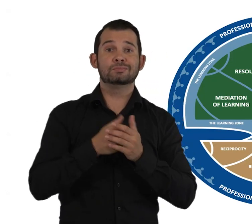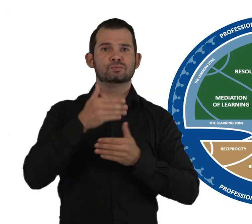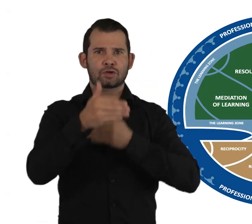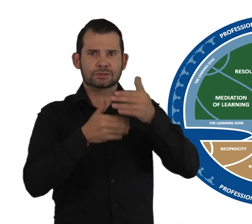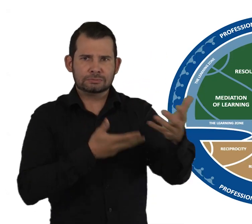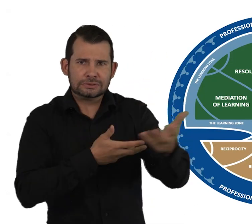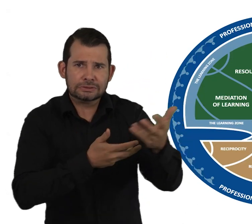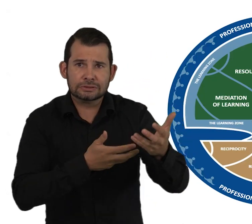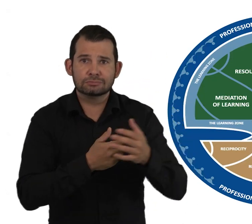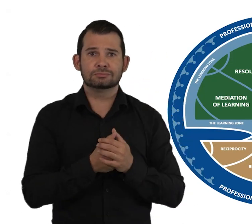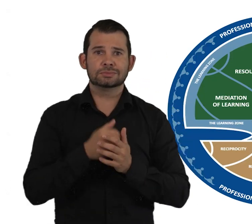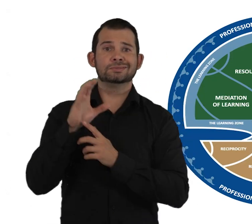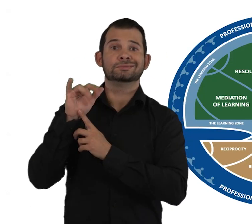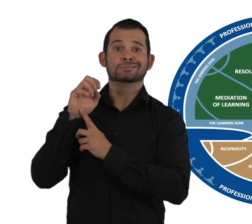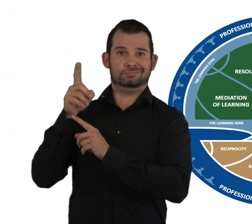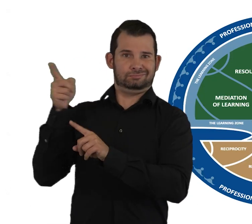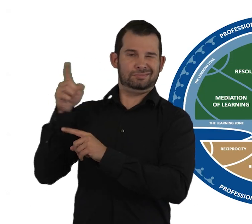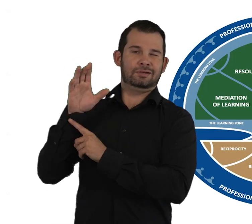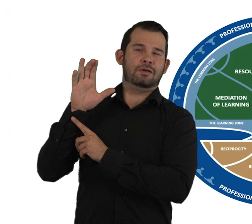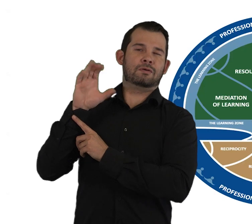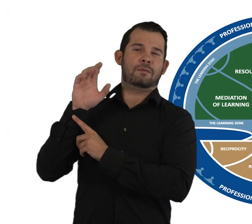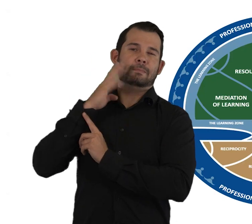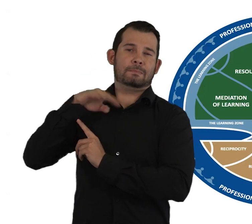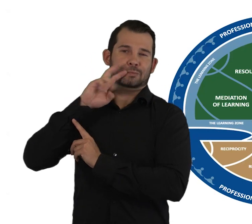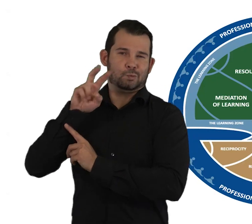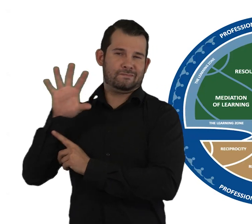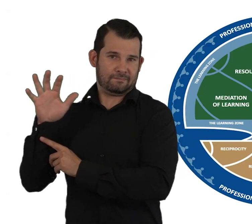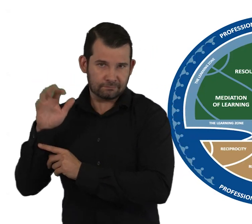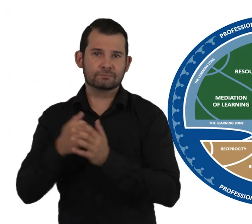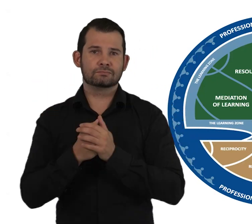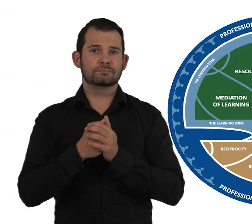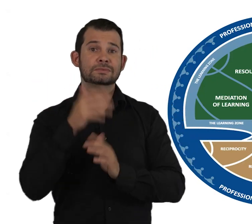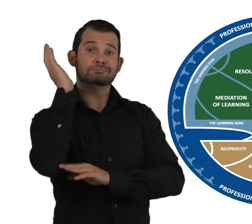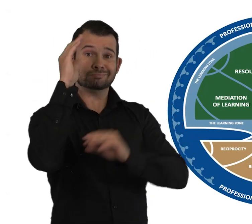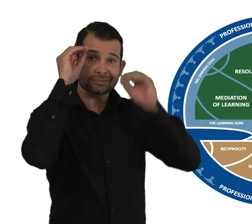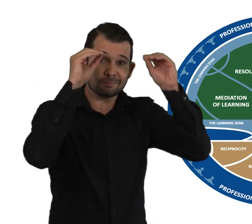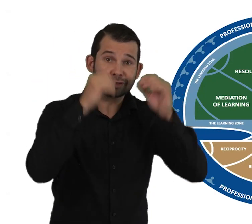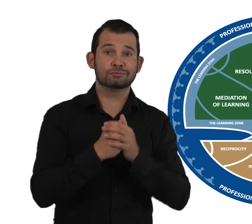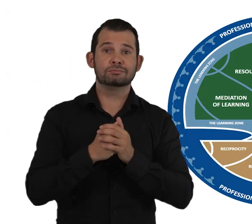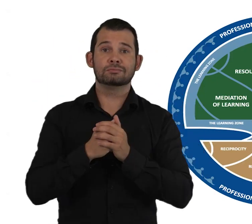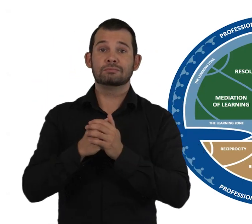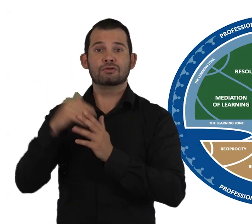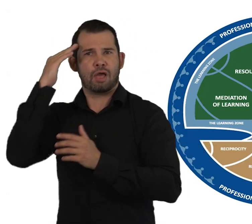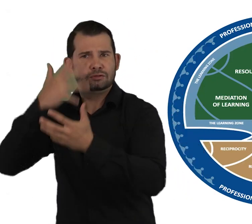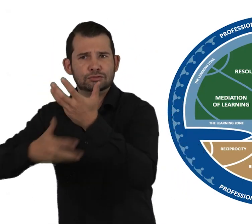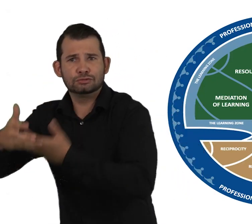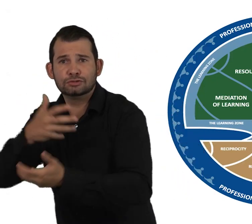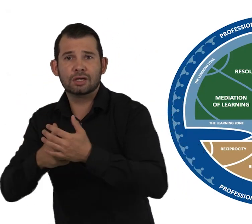mediation, cited Colonomos 2005, seminars, knowledge exchange, reflective practice